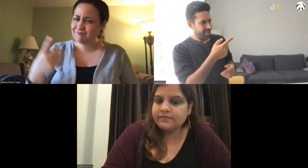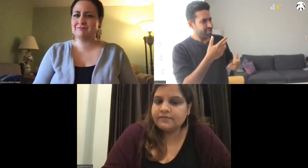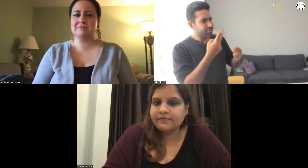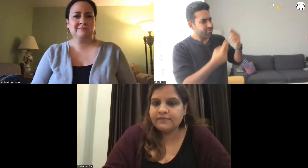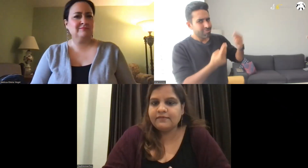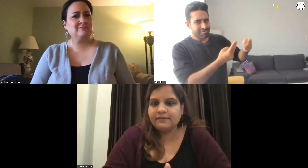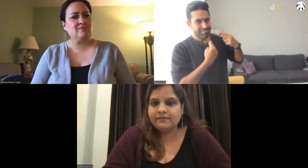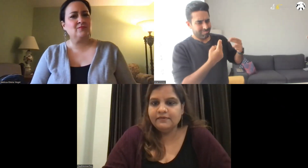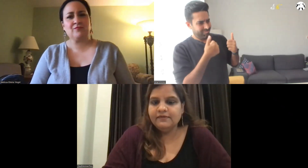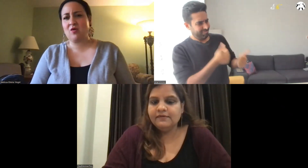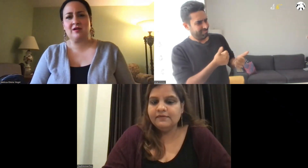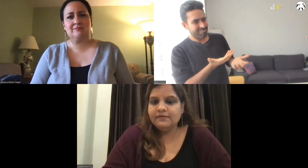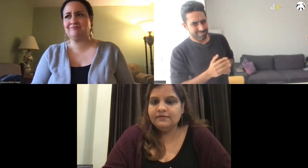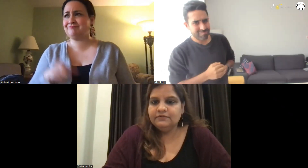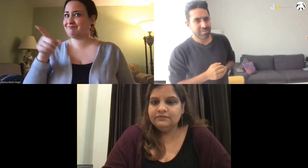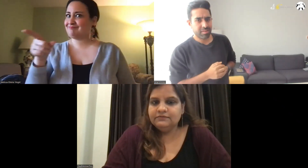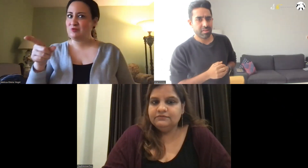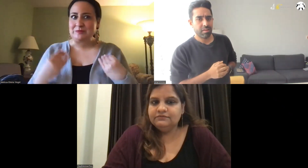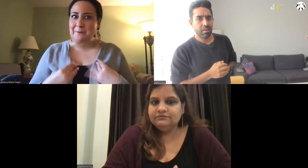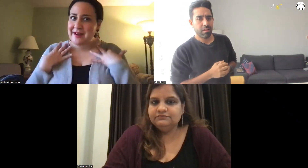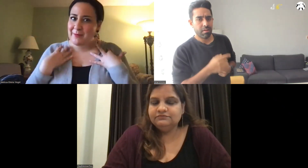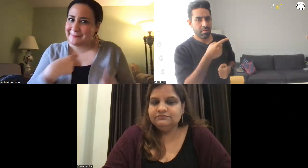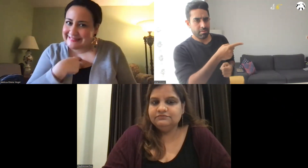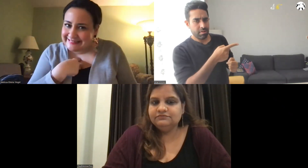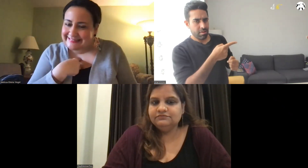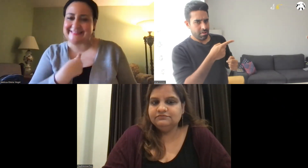And there can be different kinds of comments.